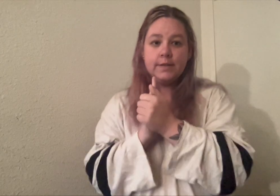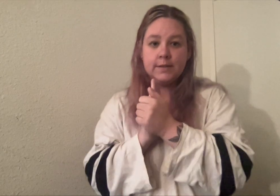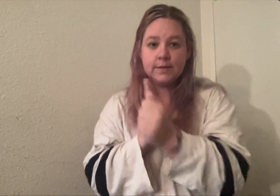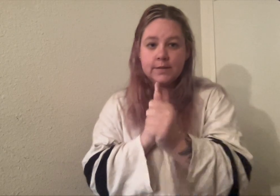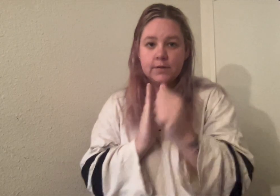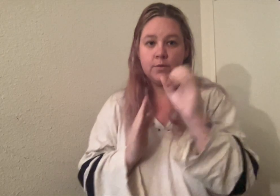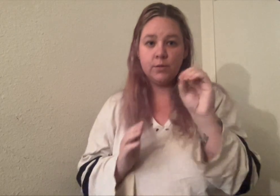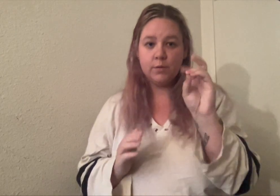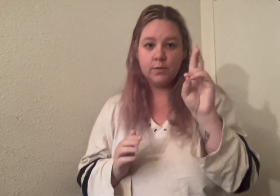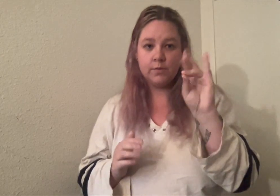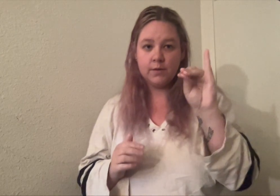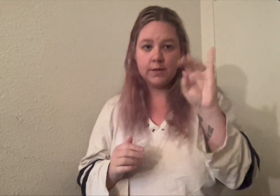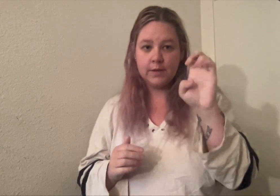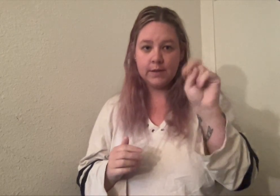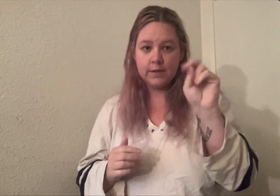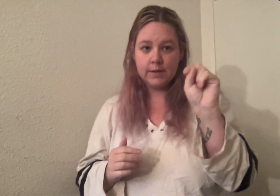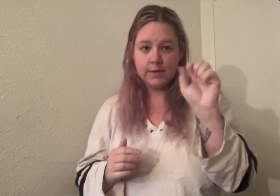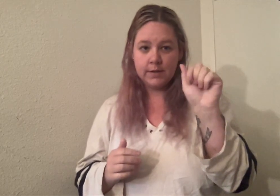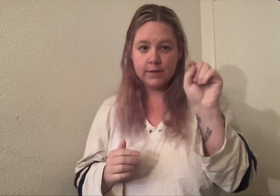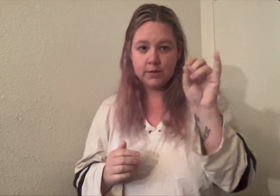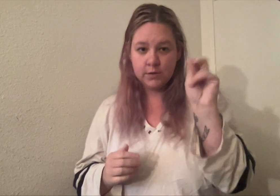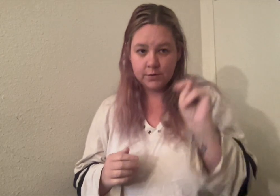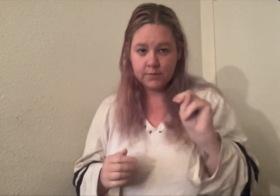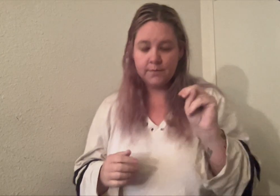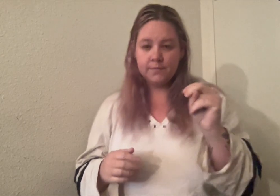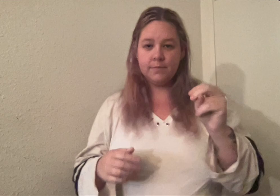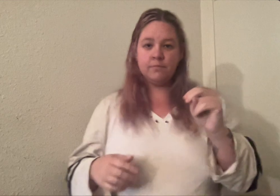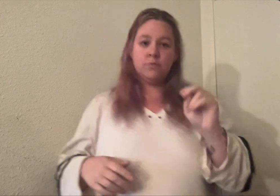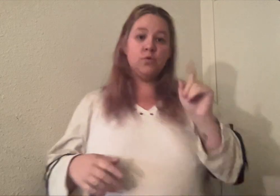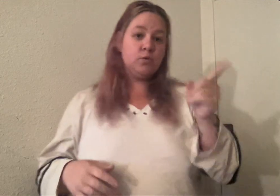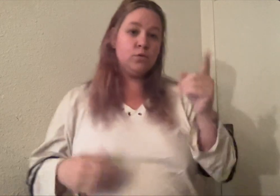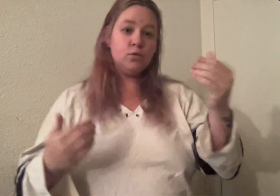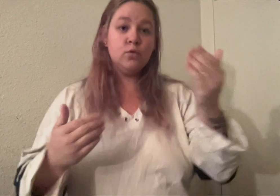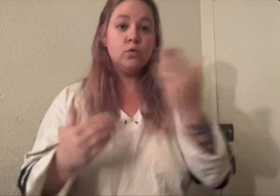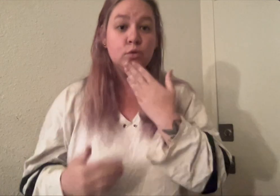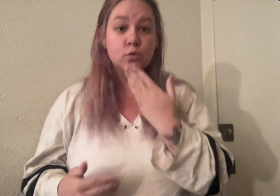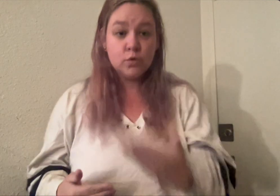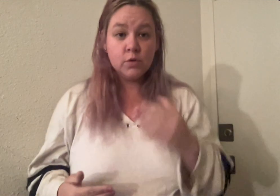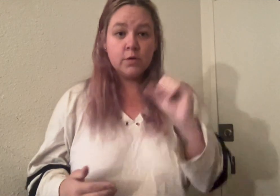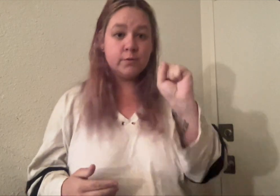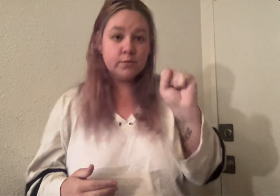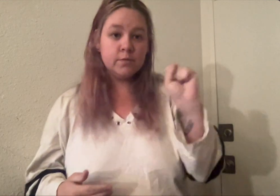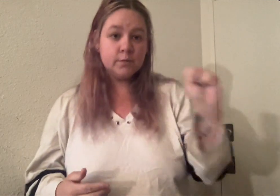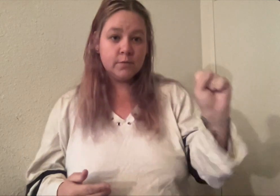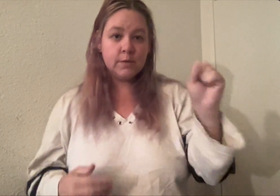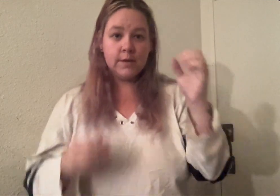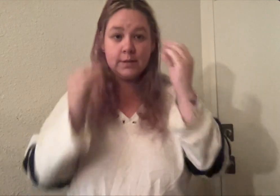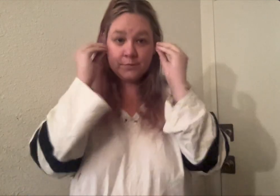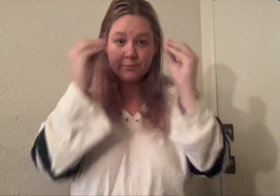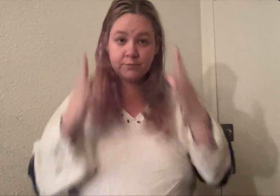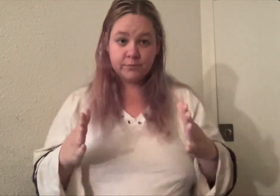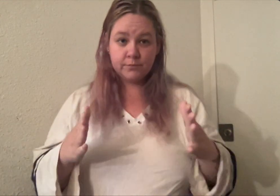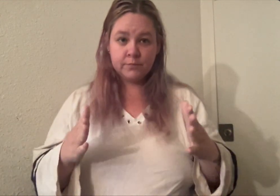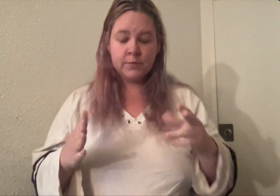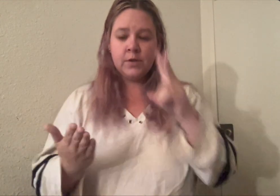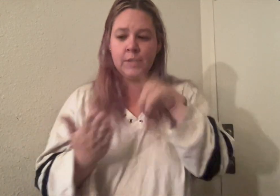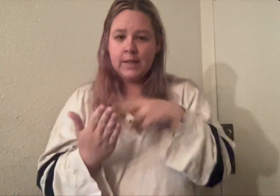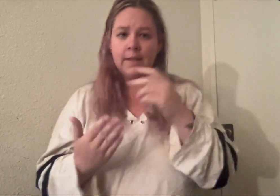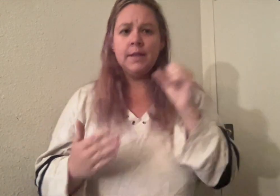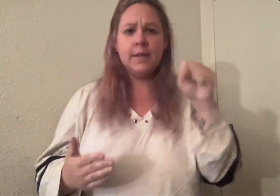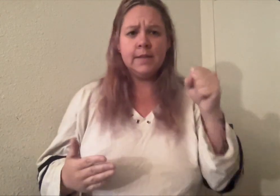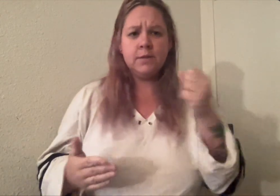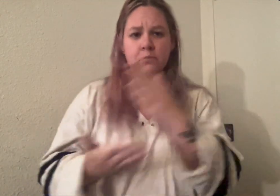you were a good social studies teacher. You told yourself, well, reading is a significant part of my curriculum. Students